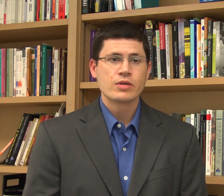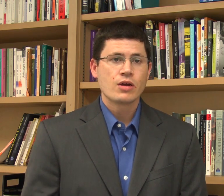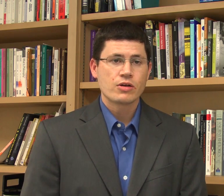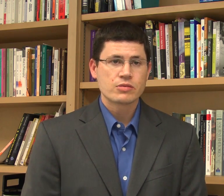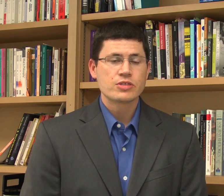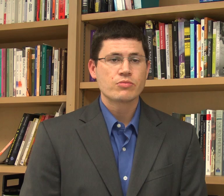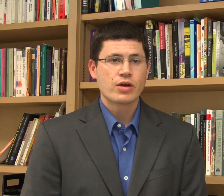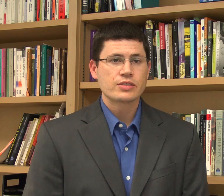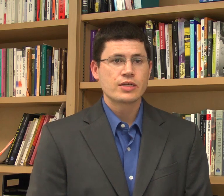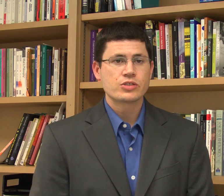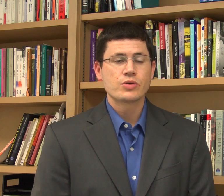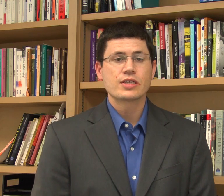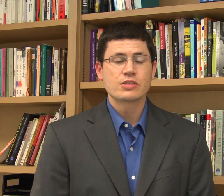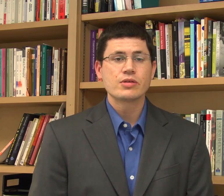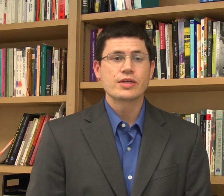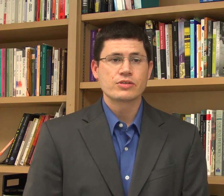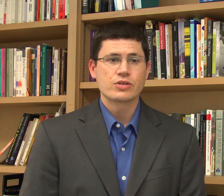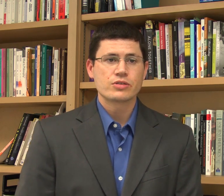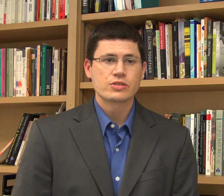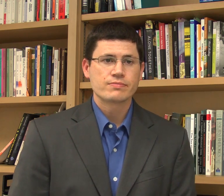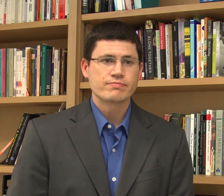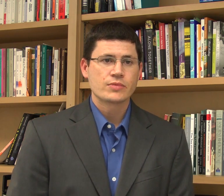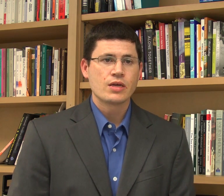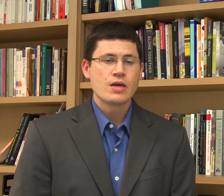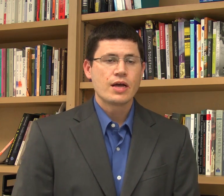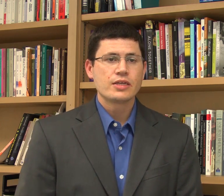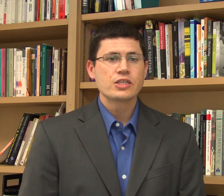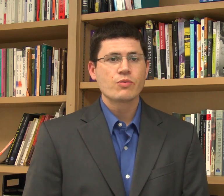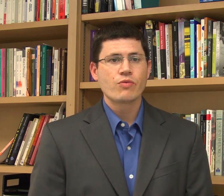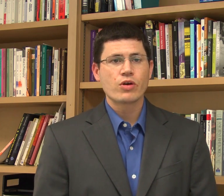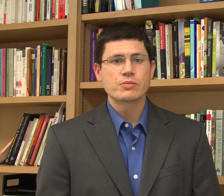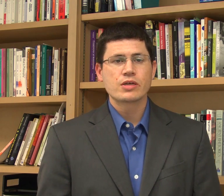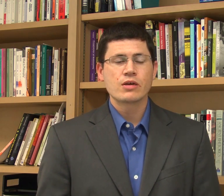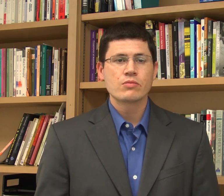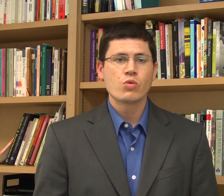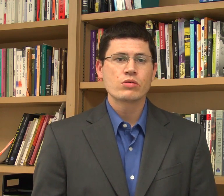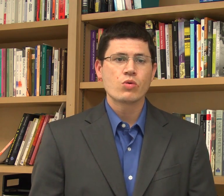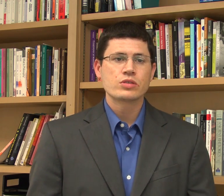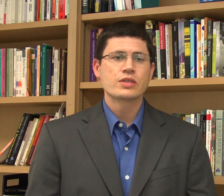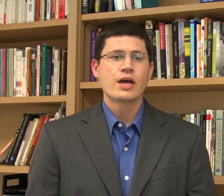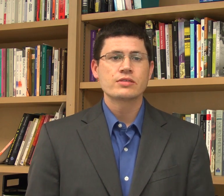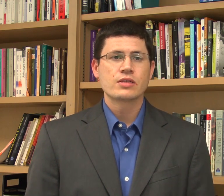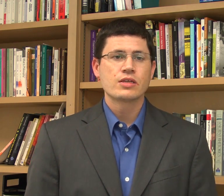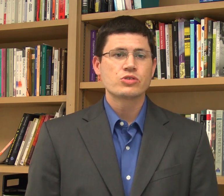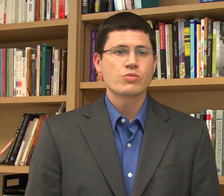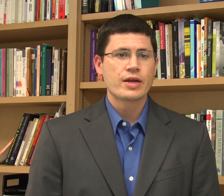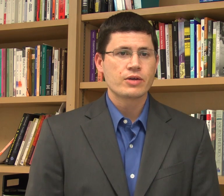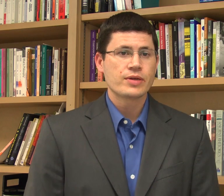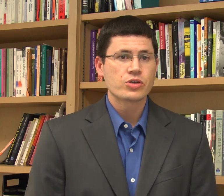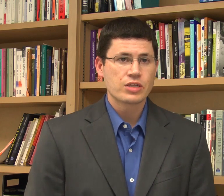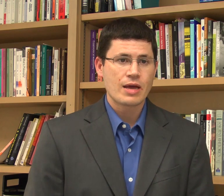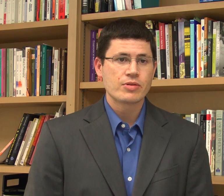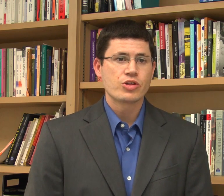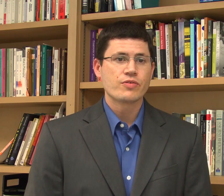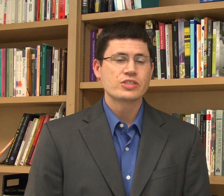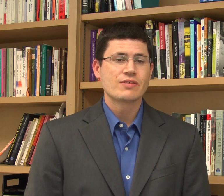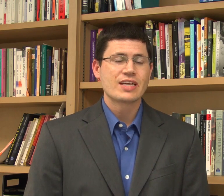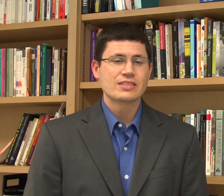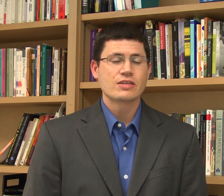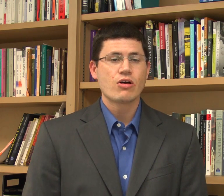our submission process to accessibility concerns. Additionally, we've worked to become more and more ensconced in the digital writing and research lab at the University of Texas at